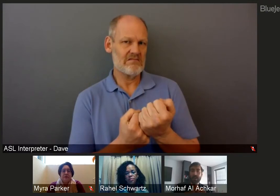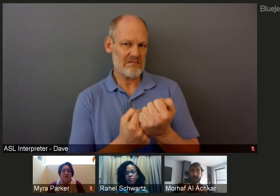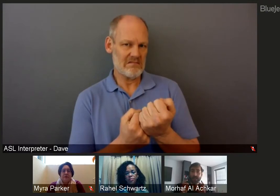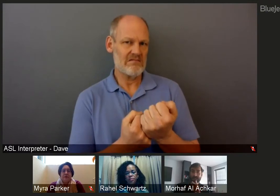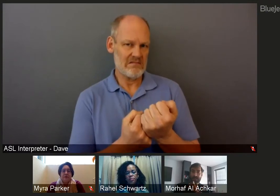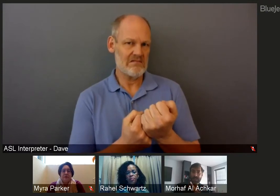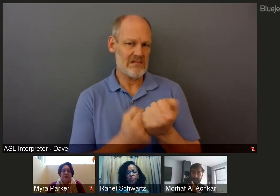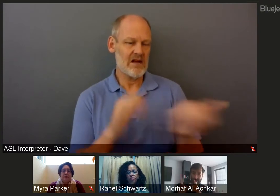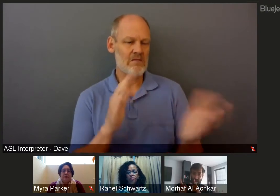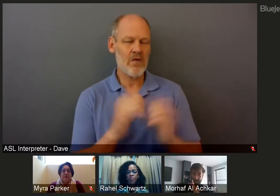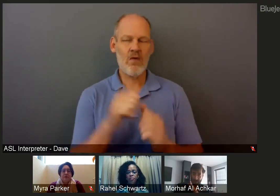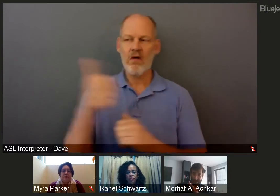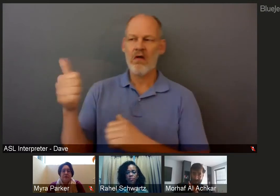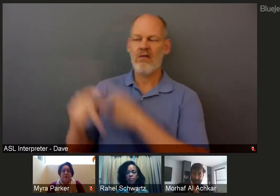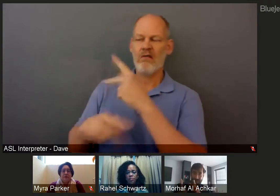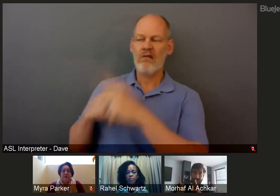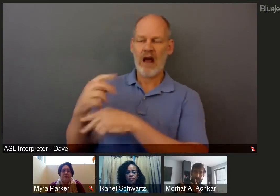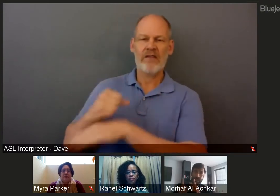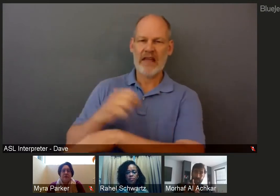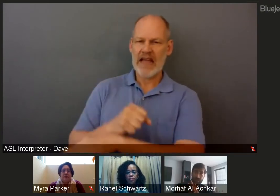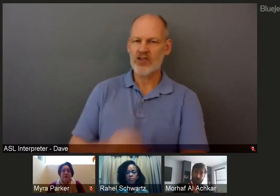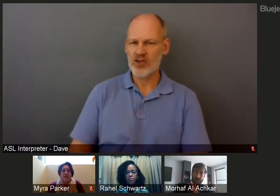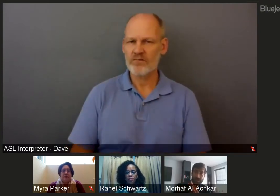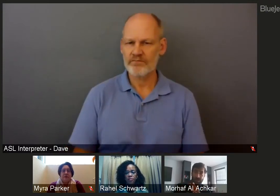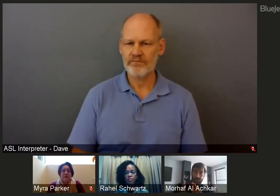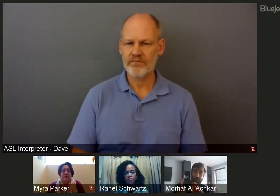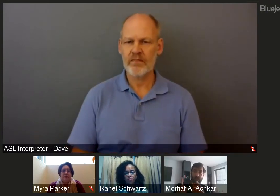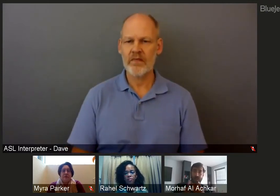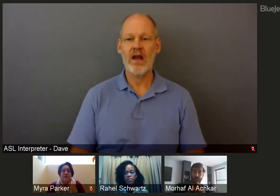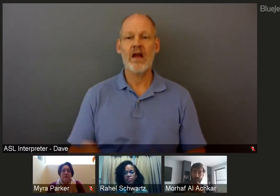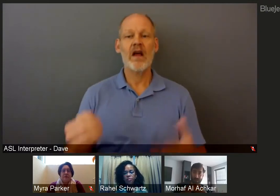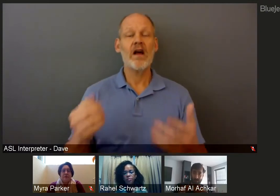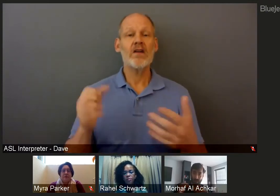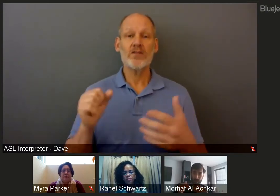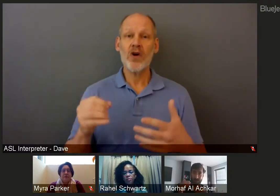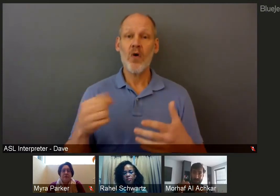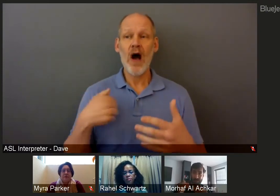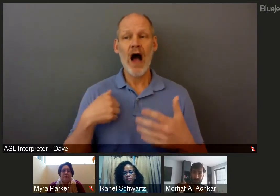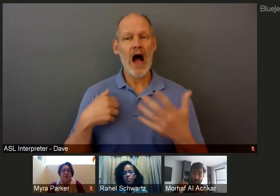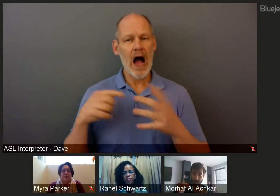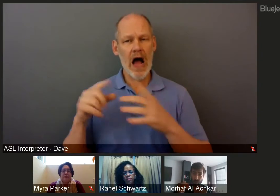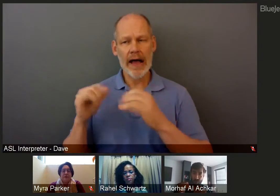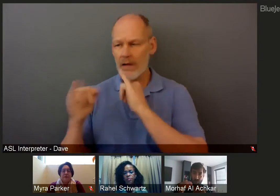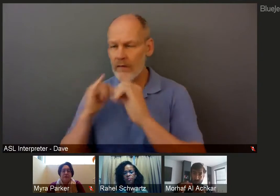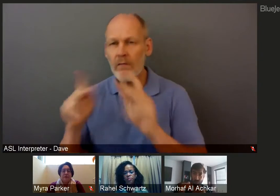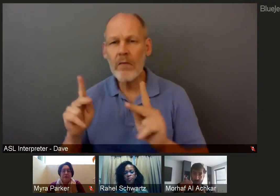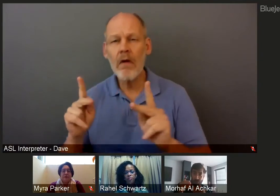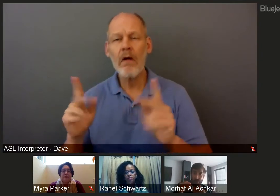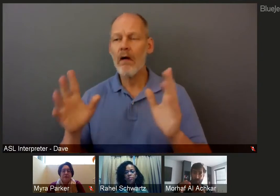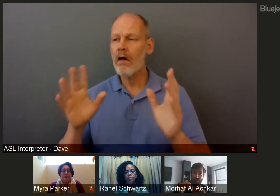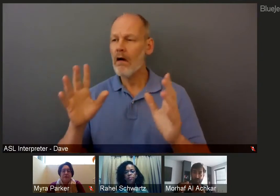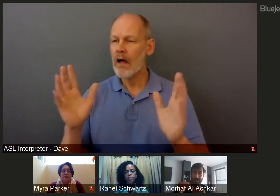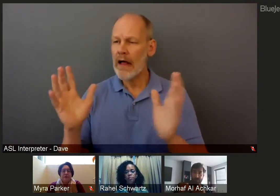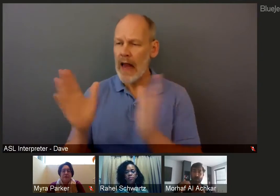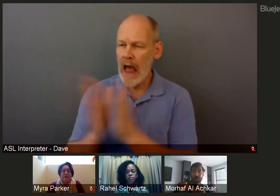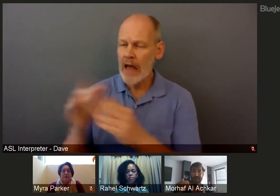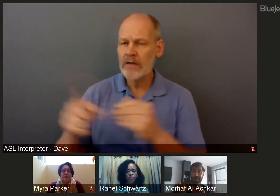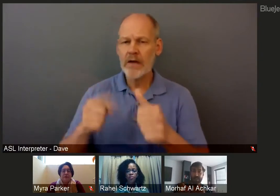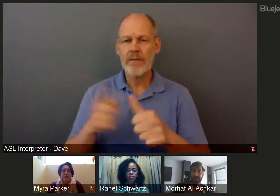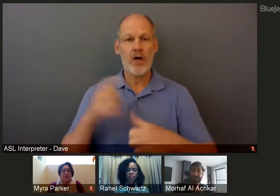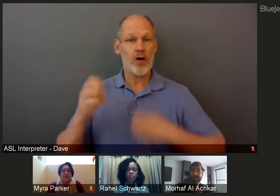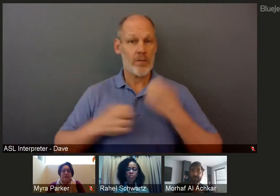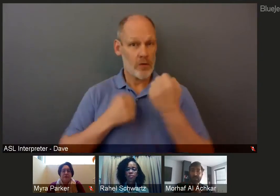develop. Second, I talked about understanding, I talked about emotional support, I talked about research to continue to develop